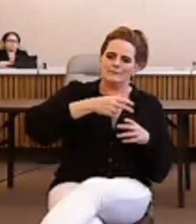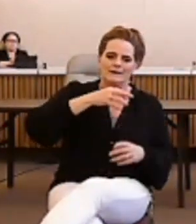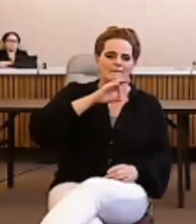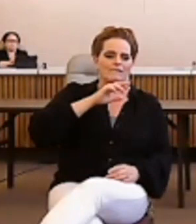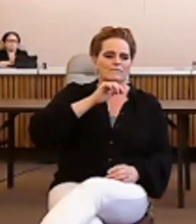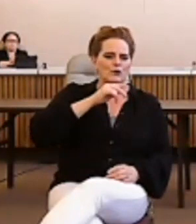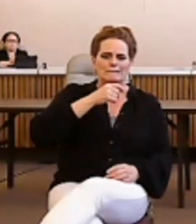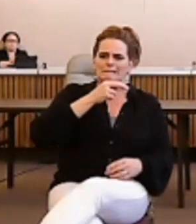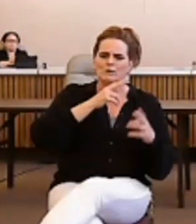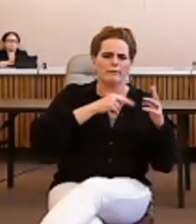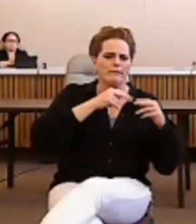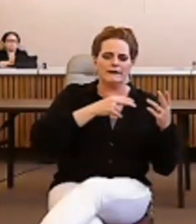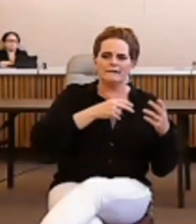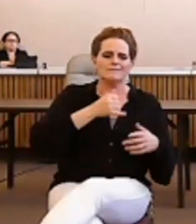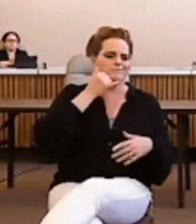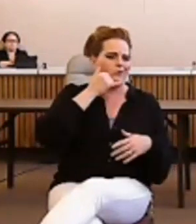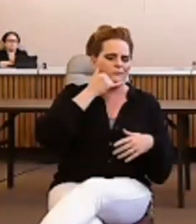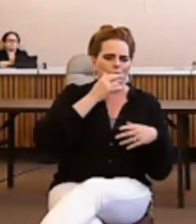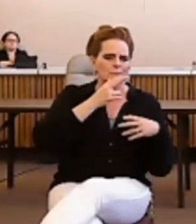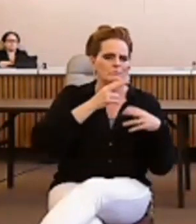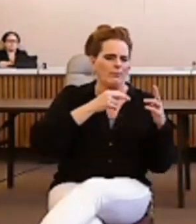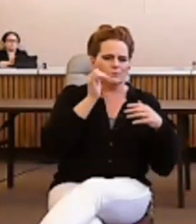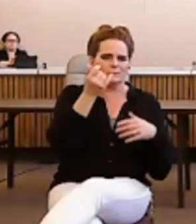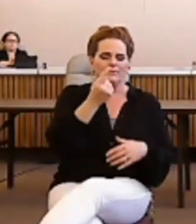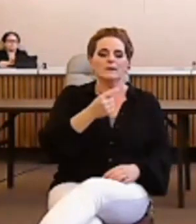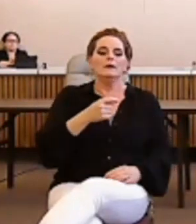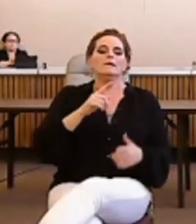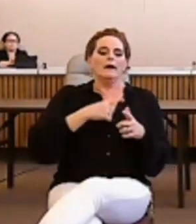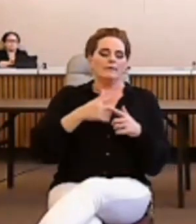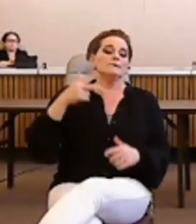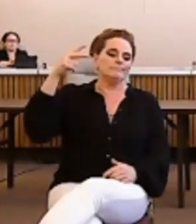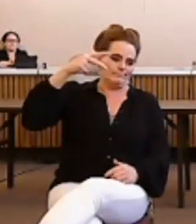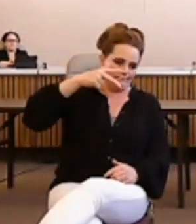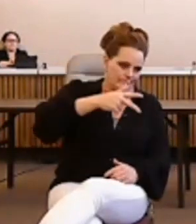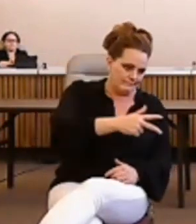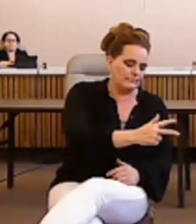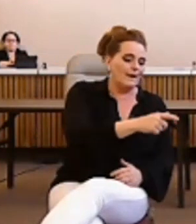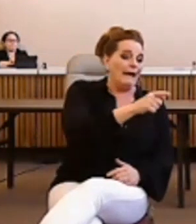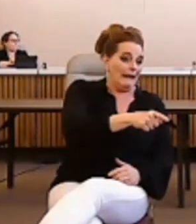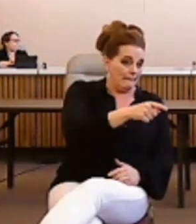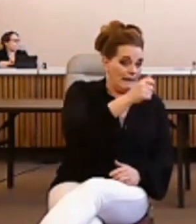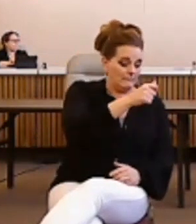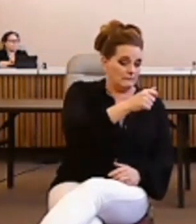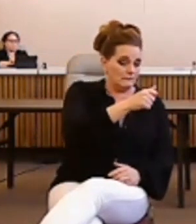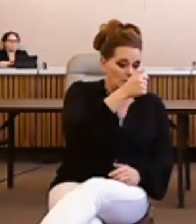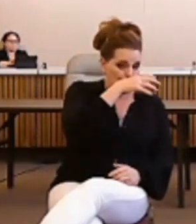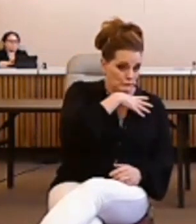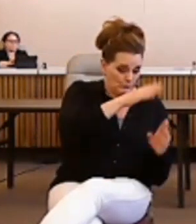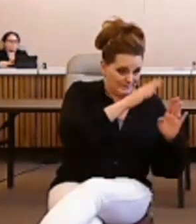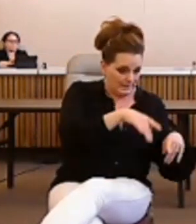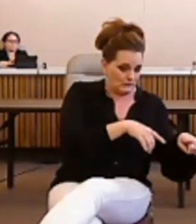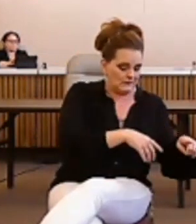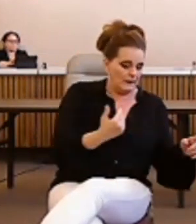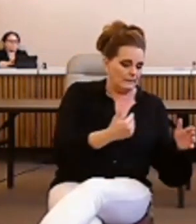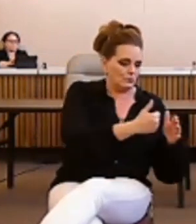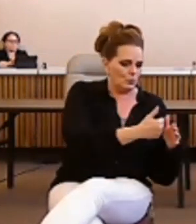Yeah. It was a telephone facility. And then you go further down, and that gentleman's house is actually down by the